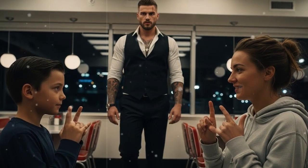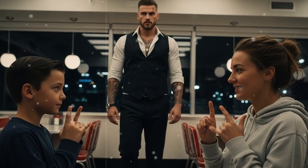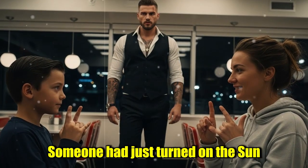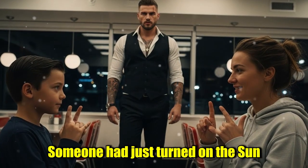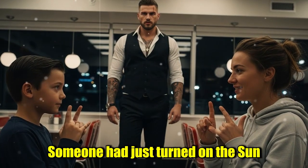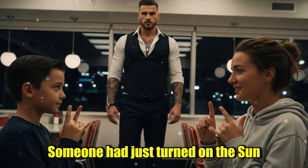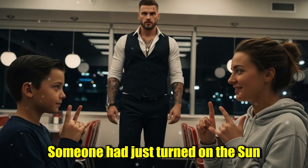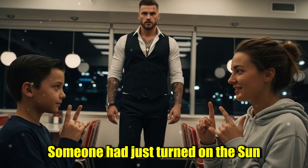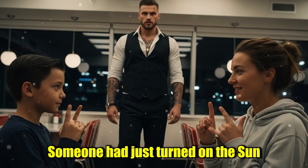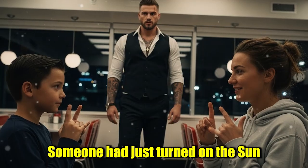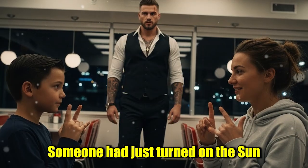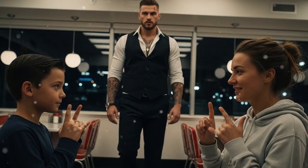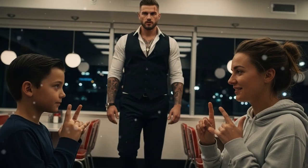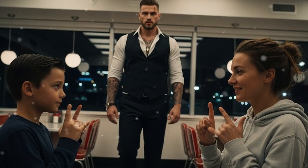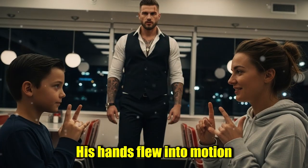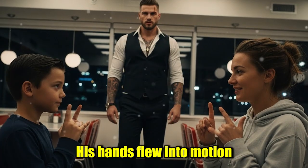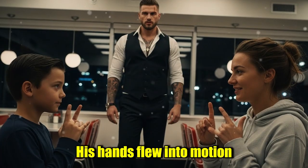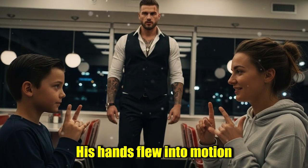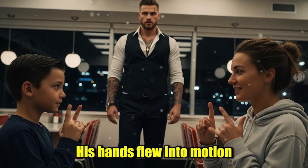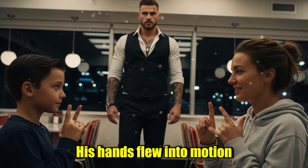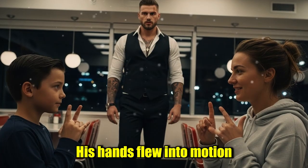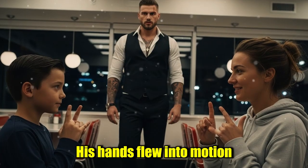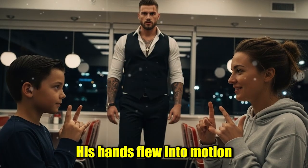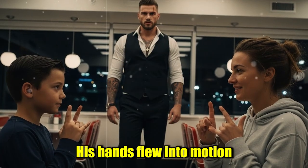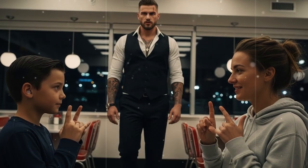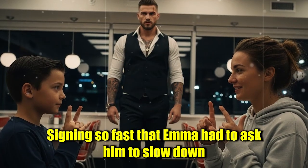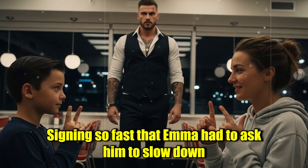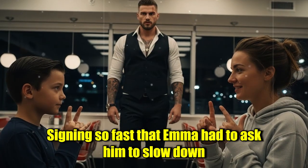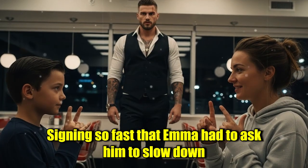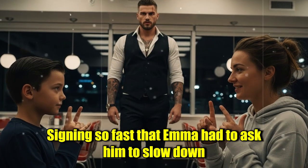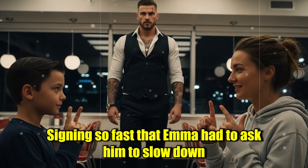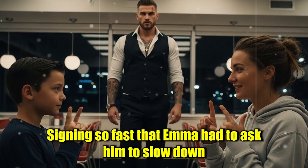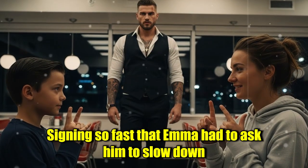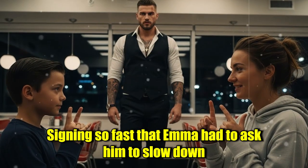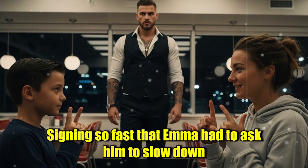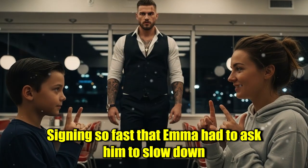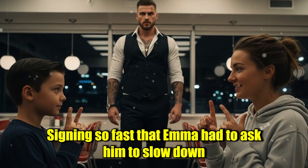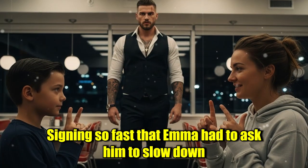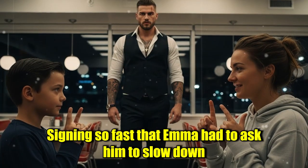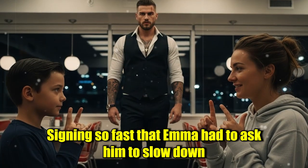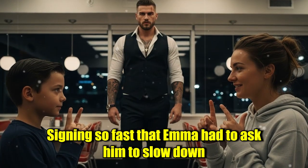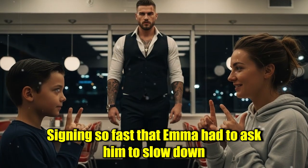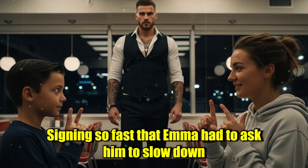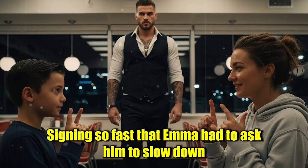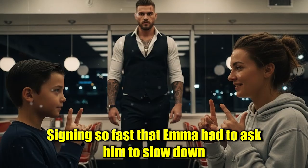like someone had just turned on the sun. His hands flew into motion, signing so fast that Emma had to ask him to slow